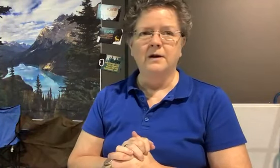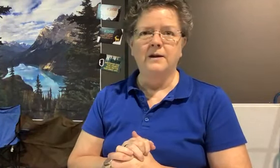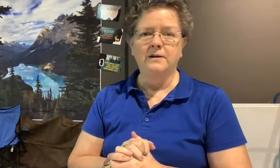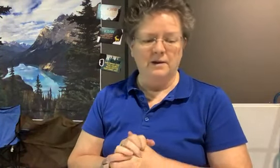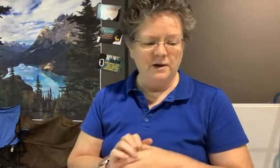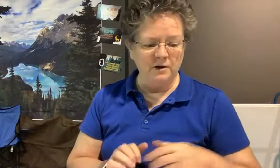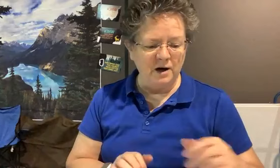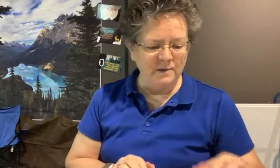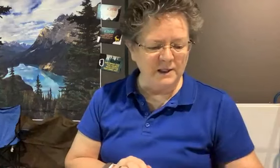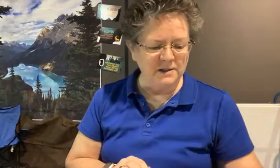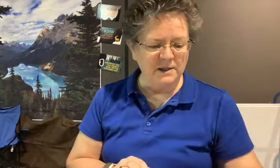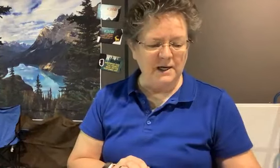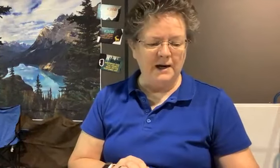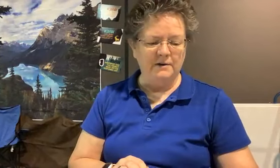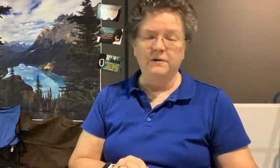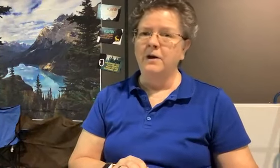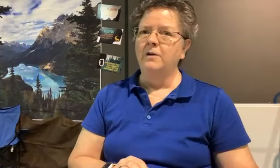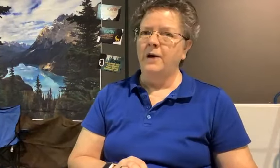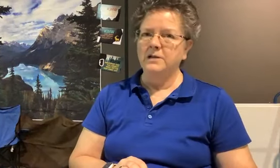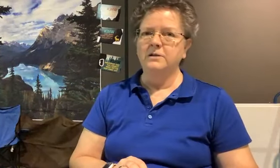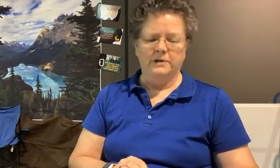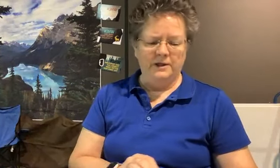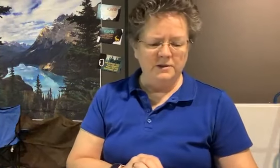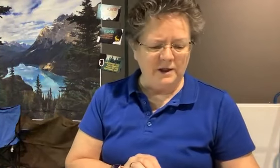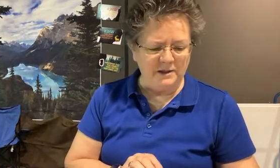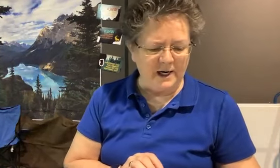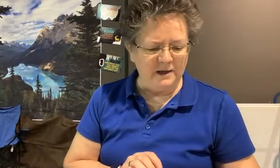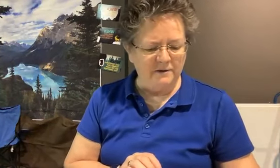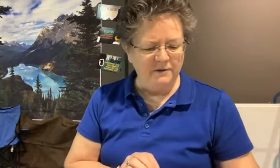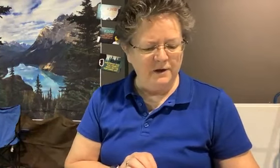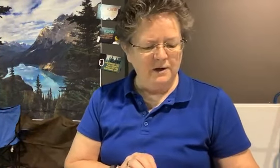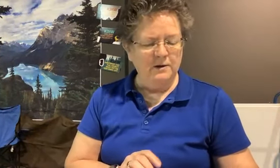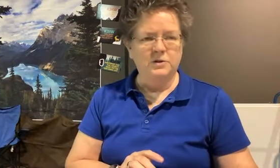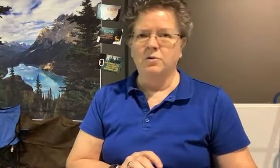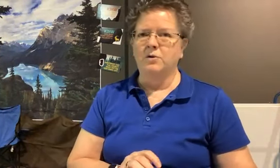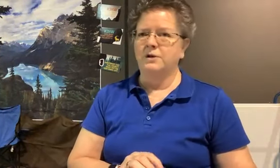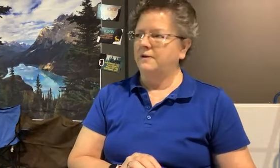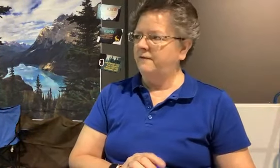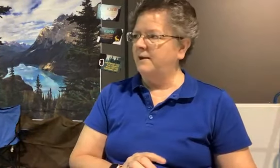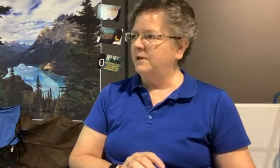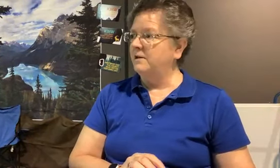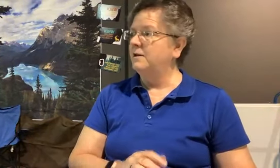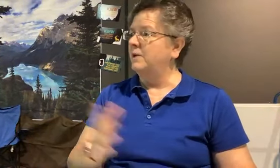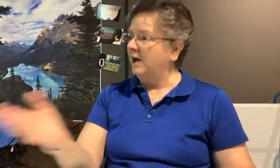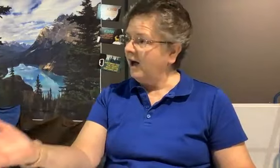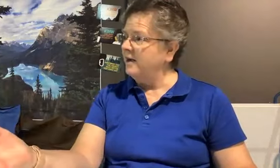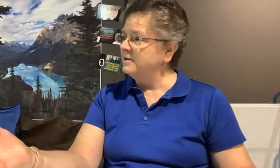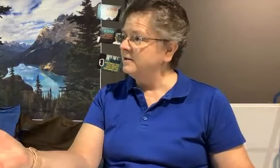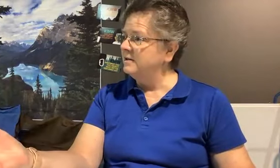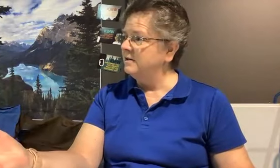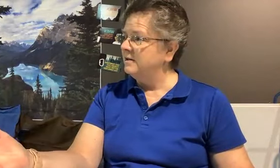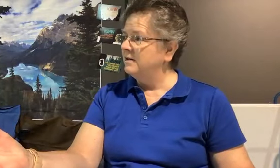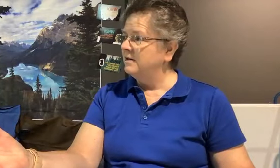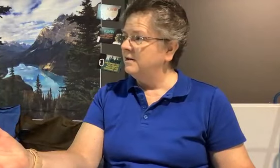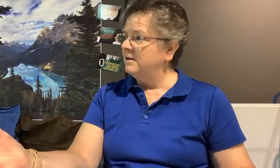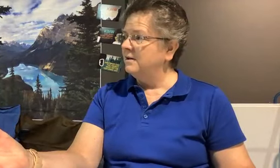And they're gone because they died of pestilence, they died of the sword, the famine, because